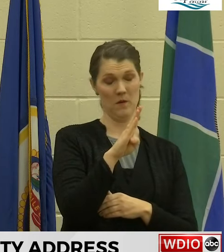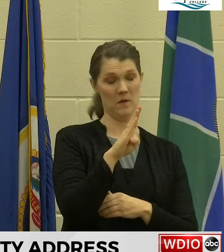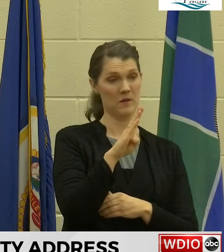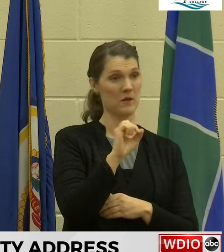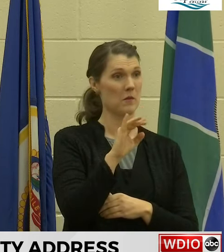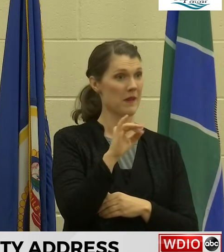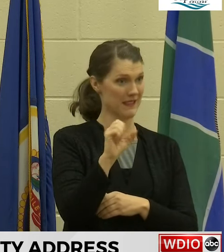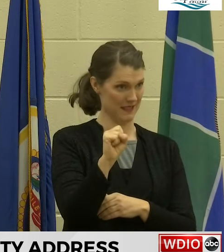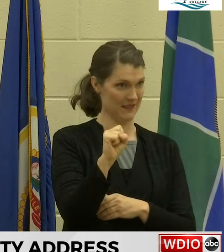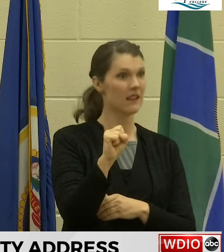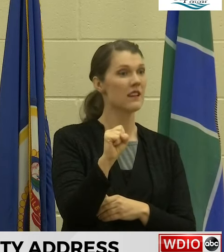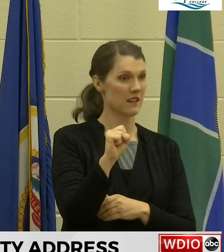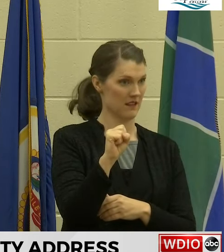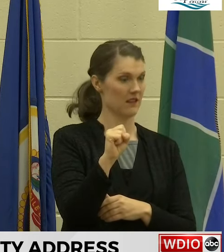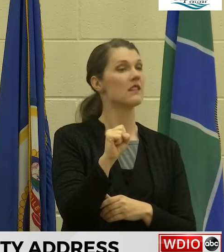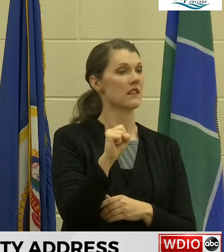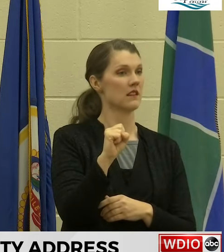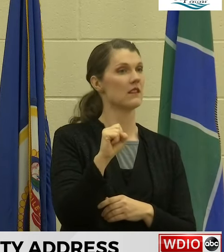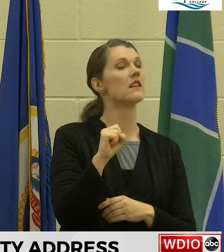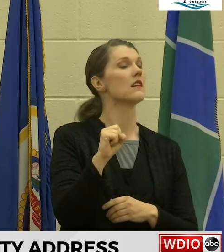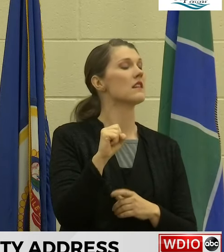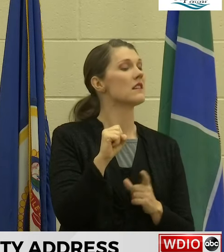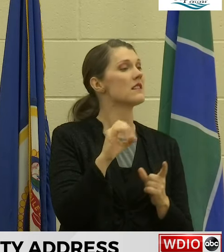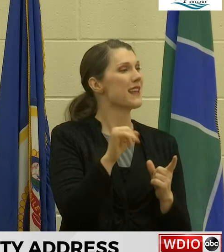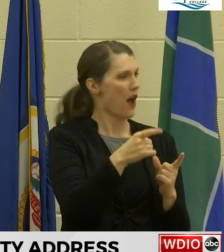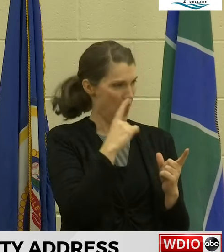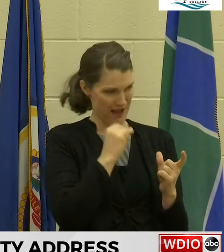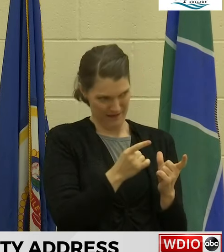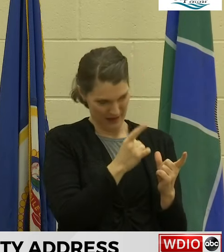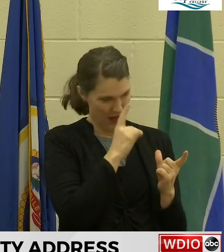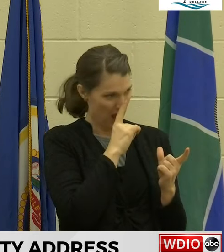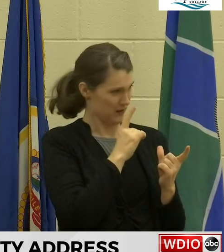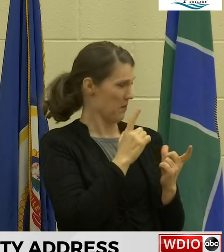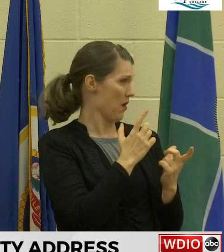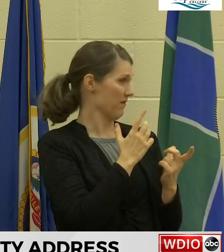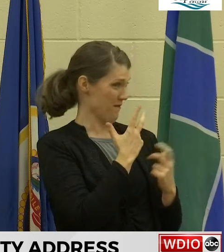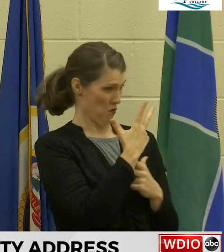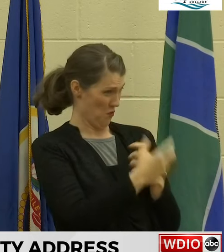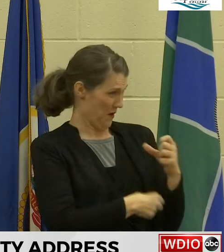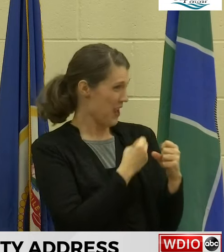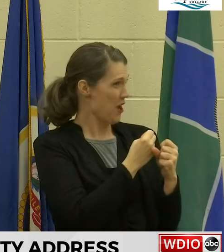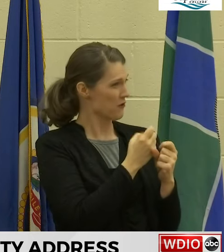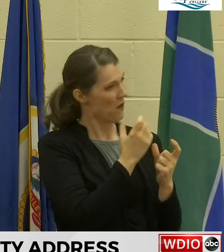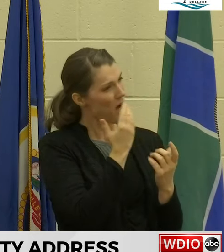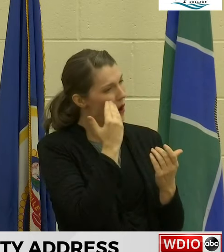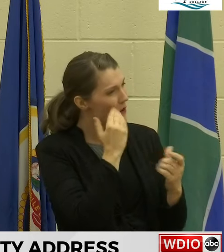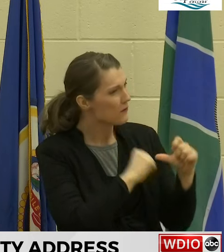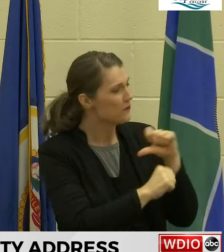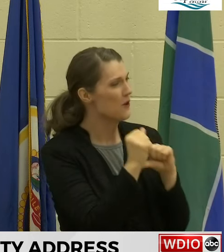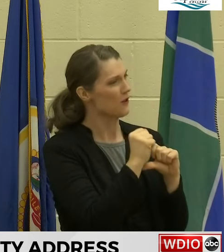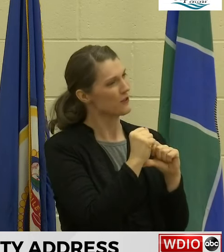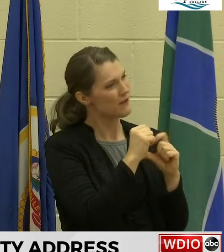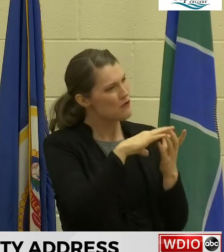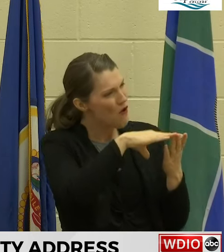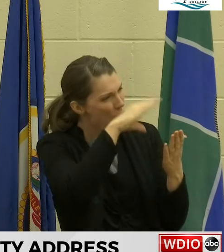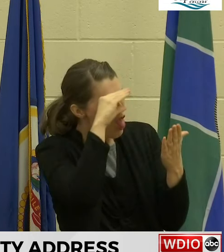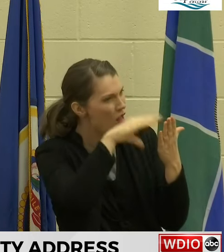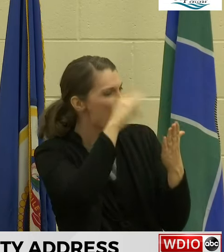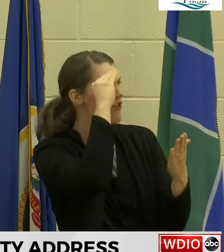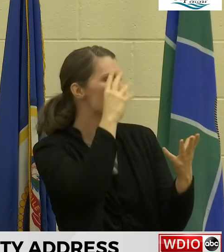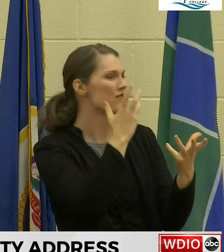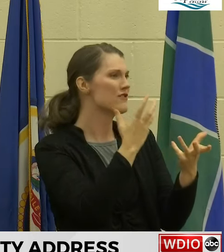here tonight. Over the past 3 years, I have been honored to get to know you and to work with you and to learn from